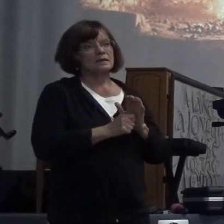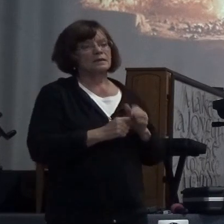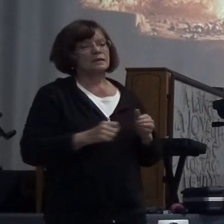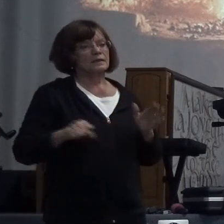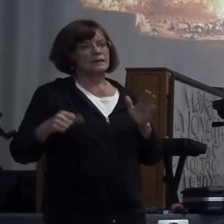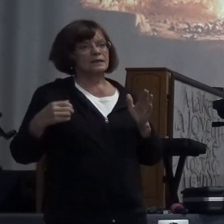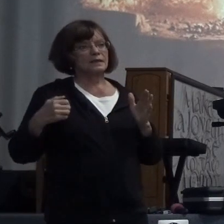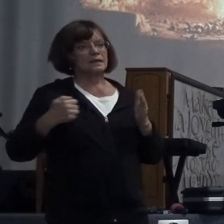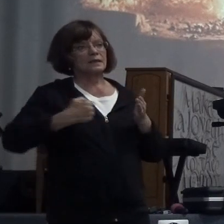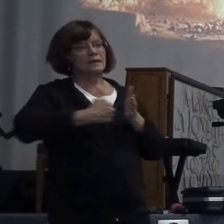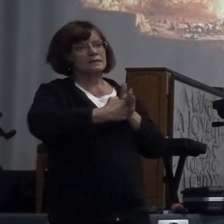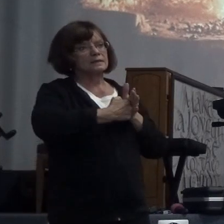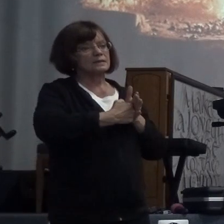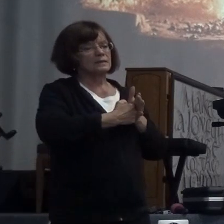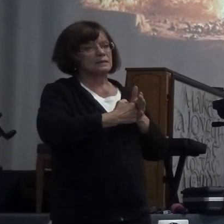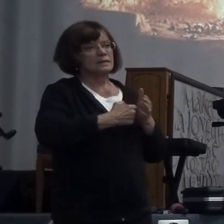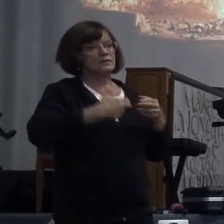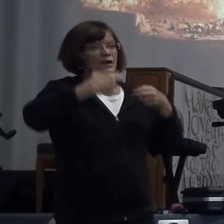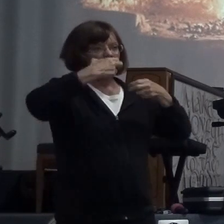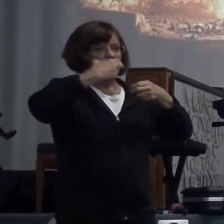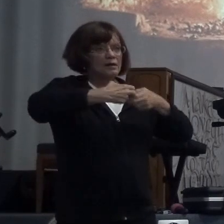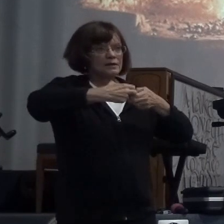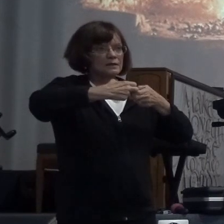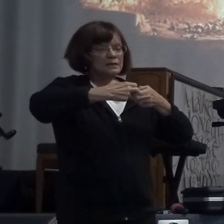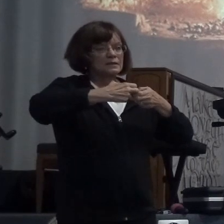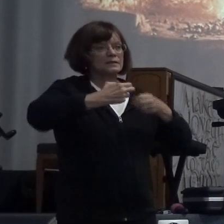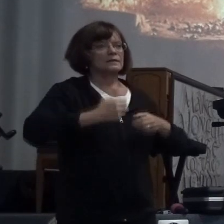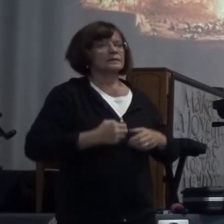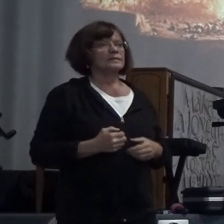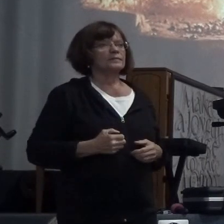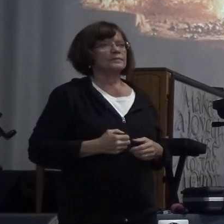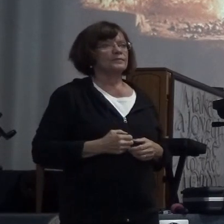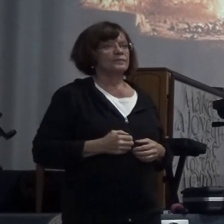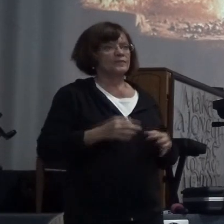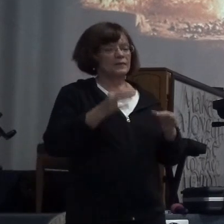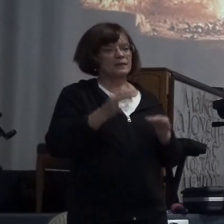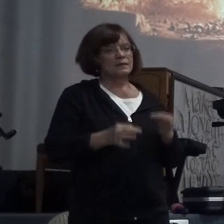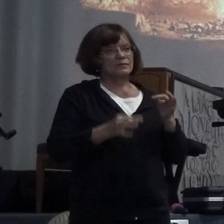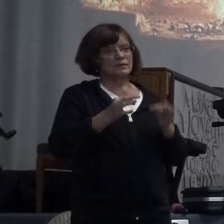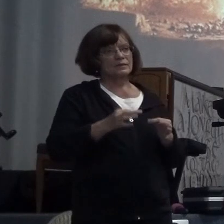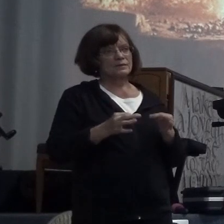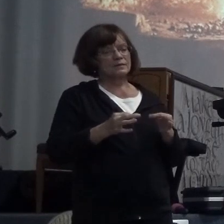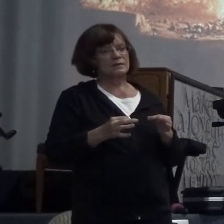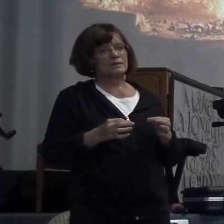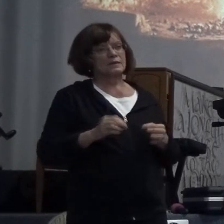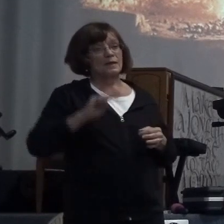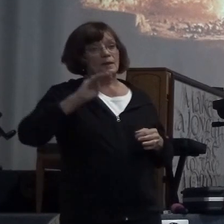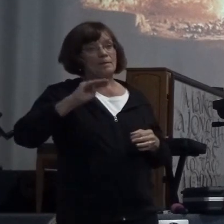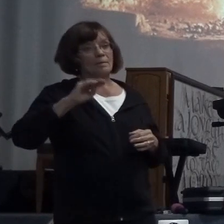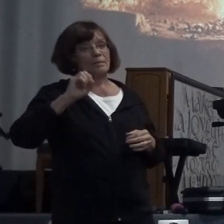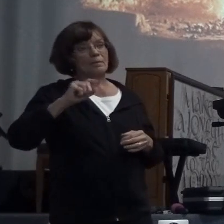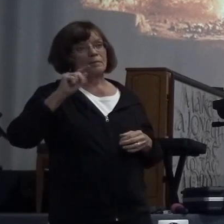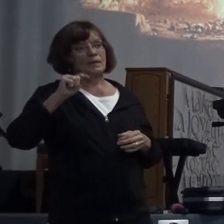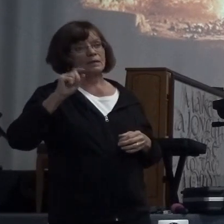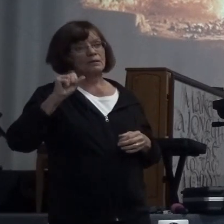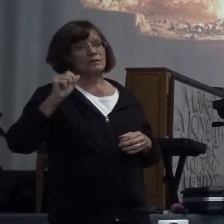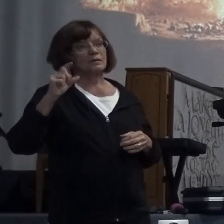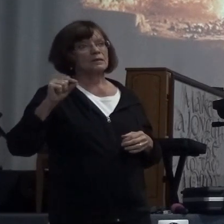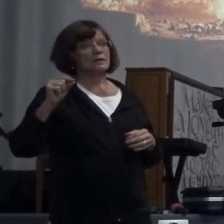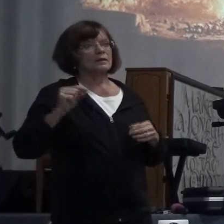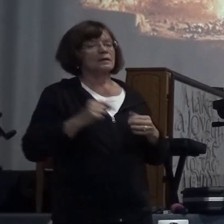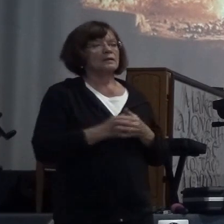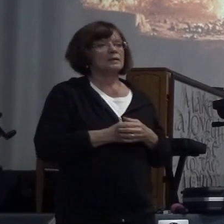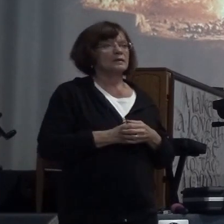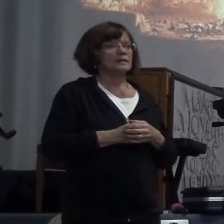it against and check the hardness. And if it's not hard enough, and if that file doesn't skate across that piece of steel, it's not hard enough. So what does he do?